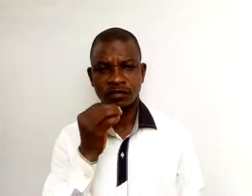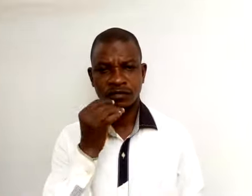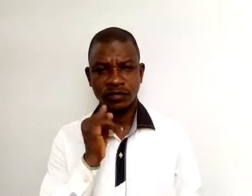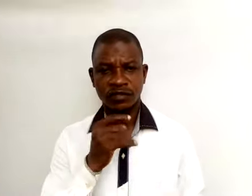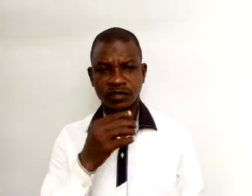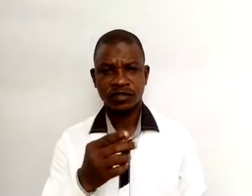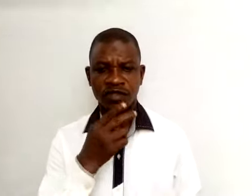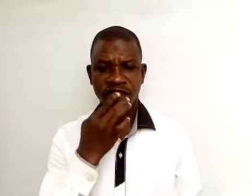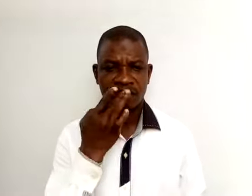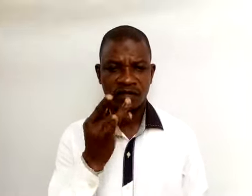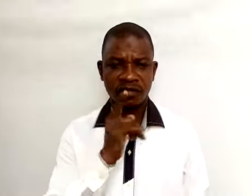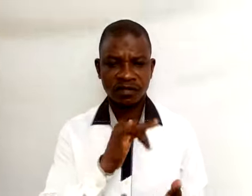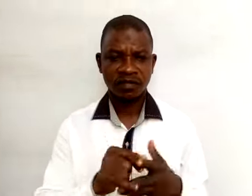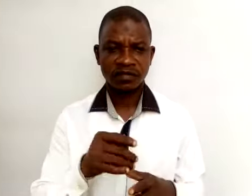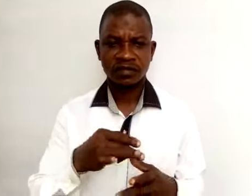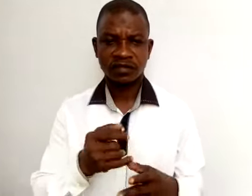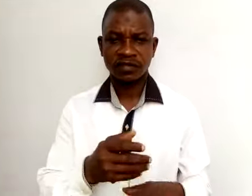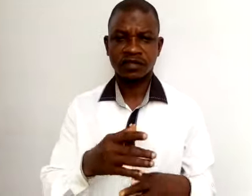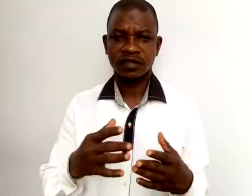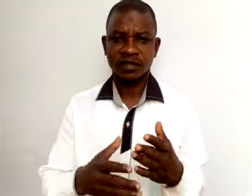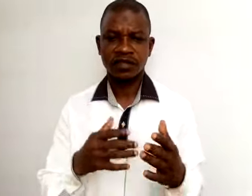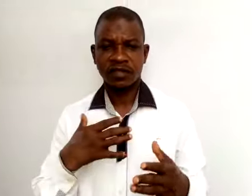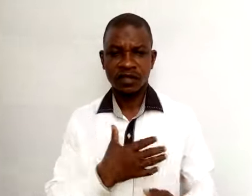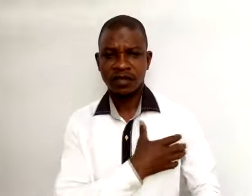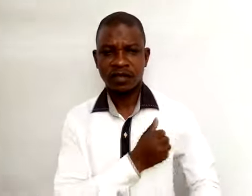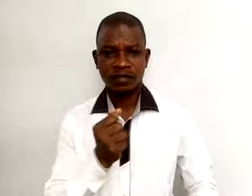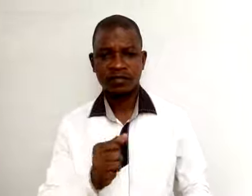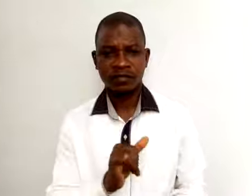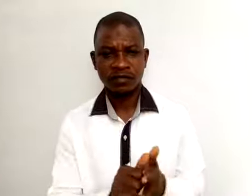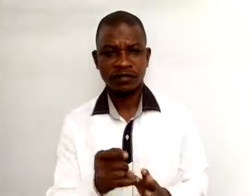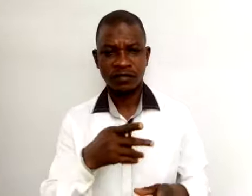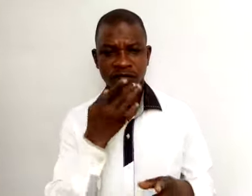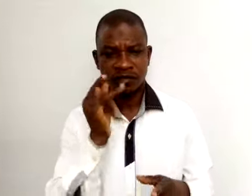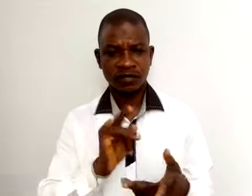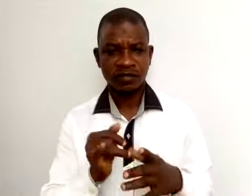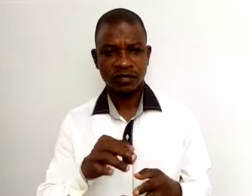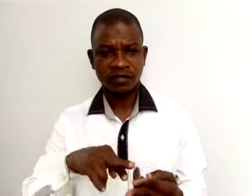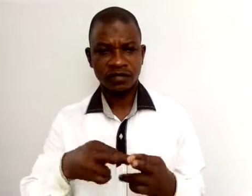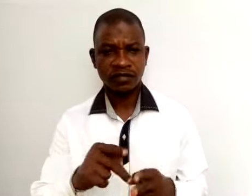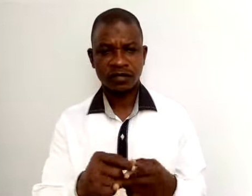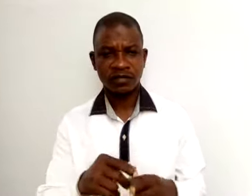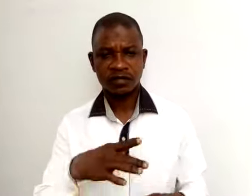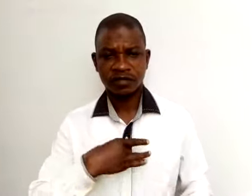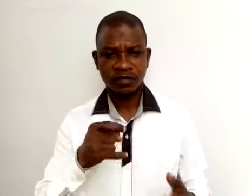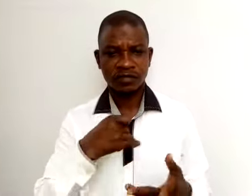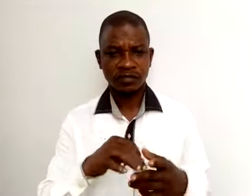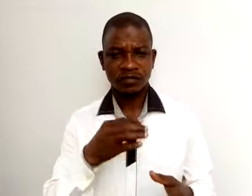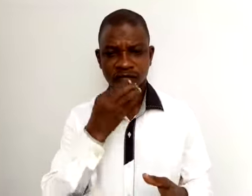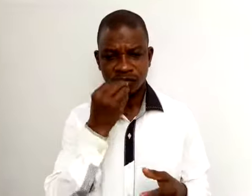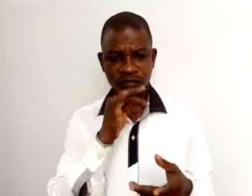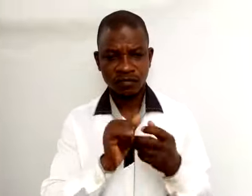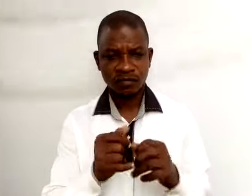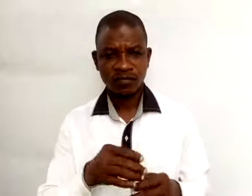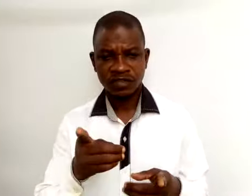and preference. Taste relates to the likes of a consumer, which determines the